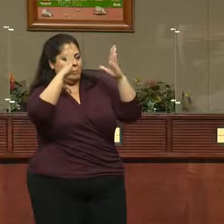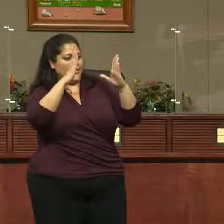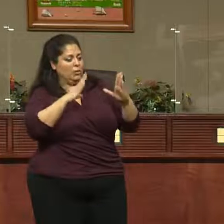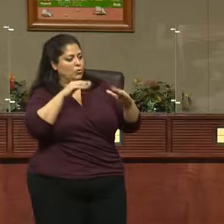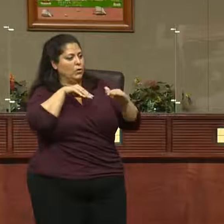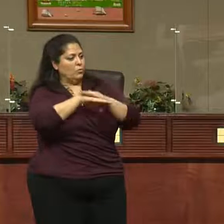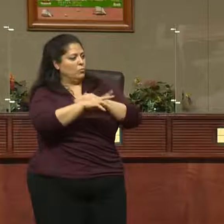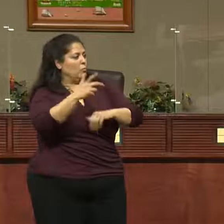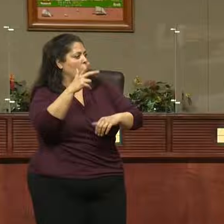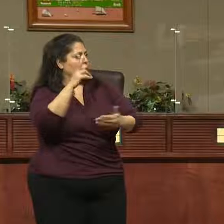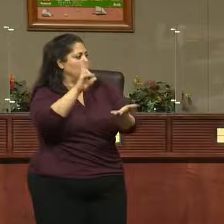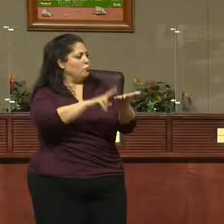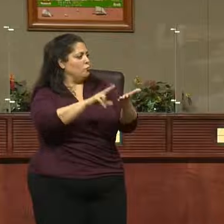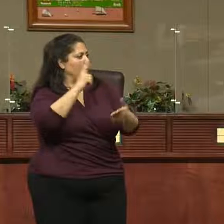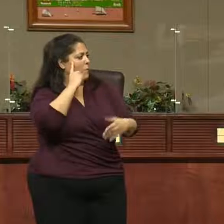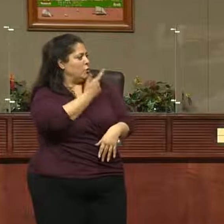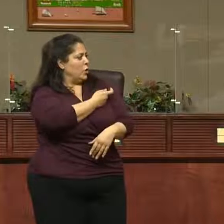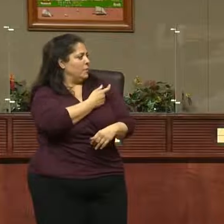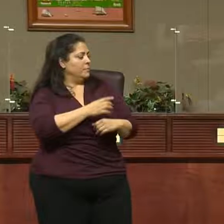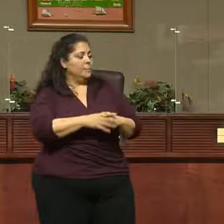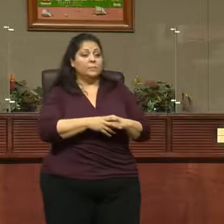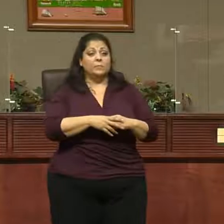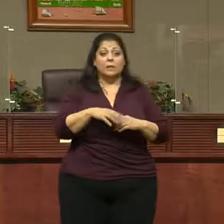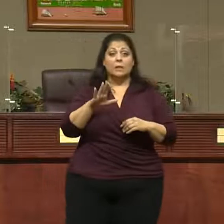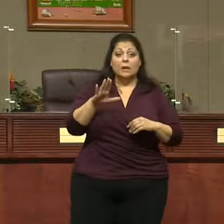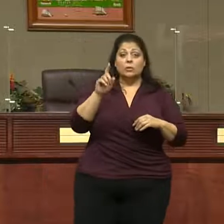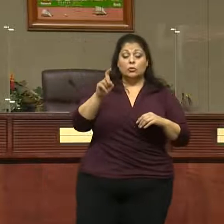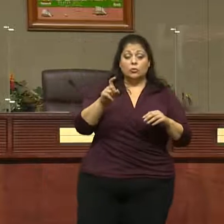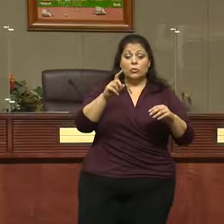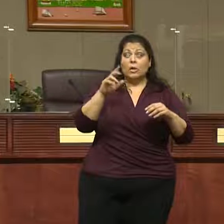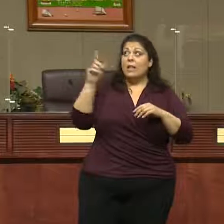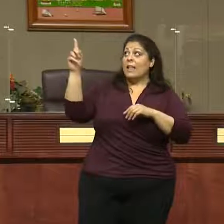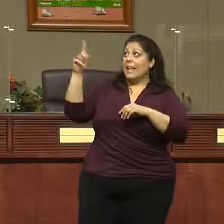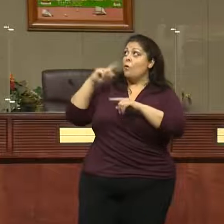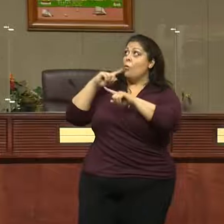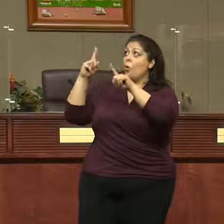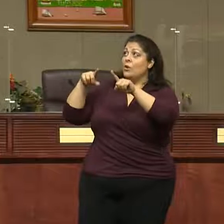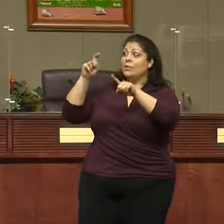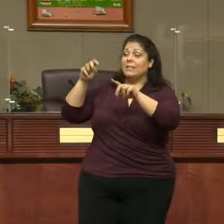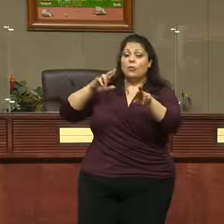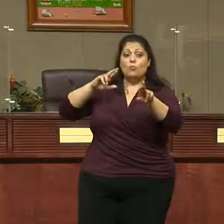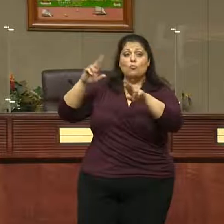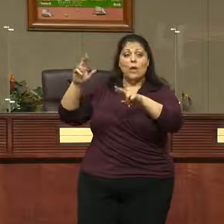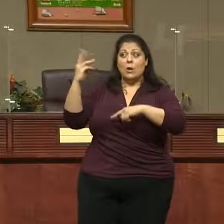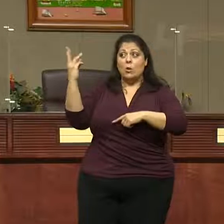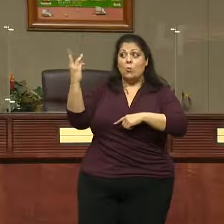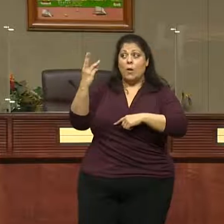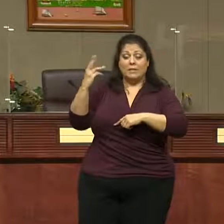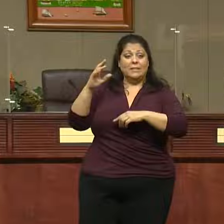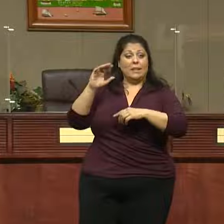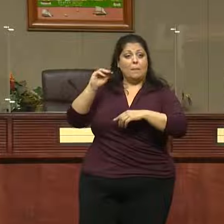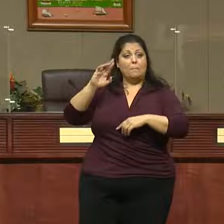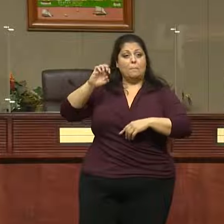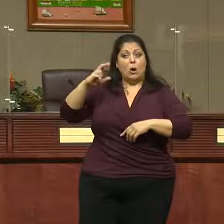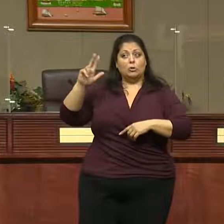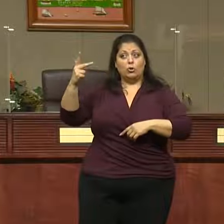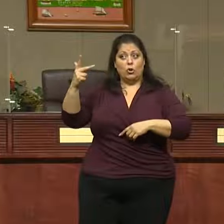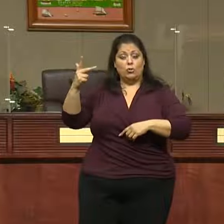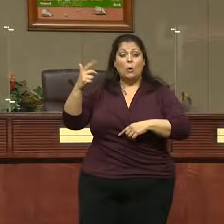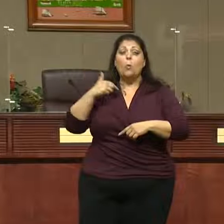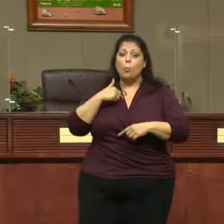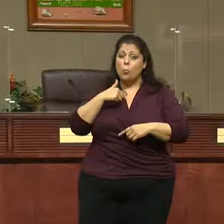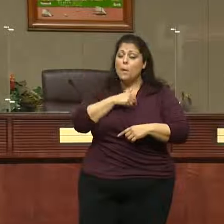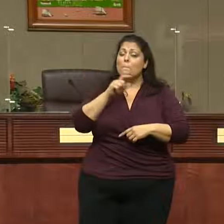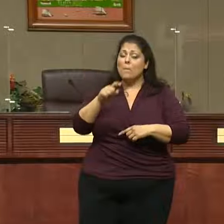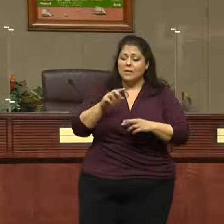be able to get that shot? So the order say that we should be ready by the 3rd, and the 3rd is in 2 days, and we must be ready by the 3rd. So